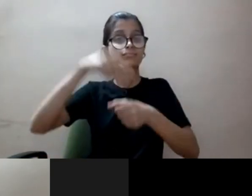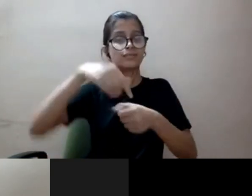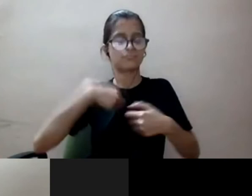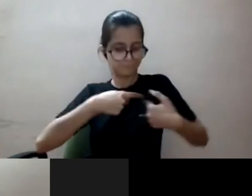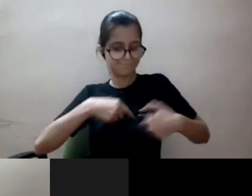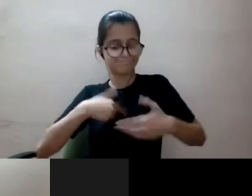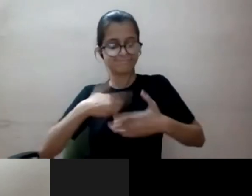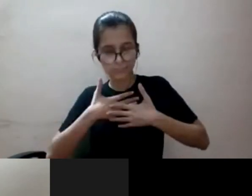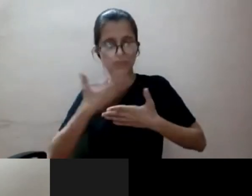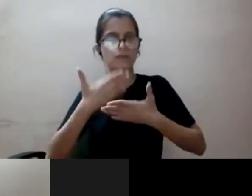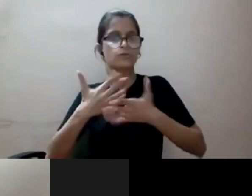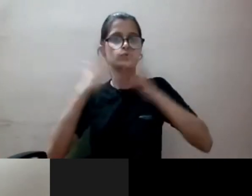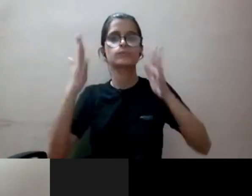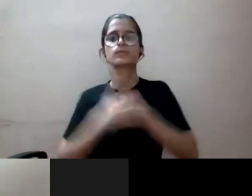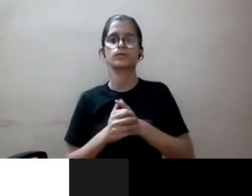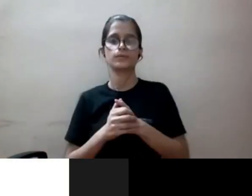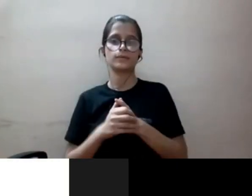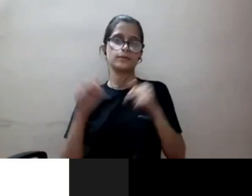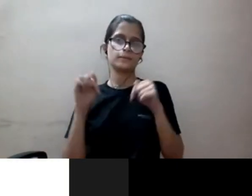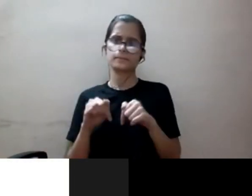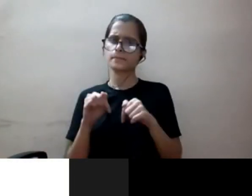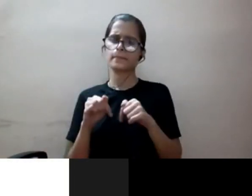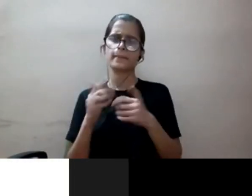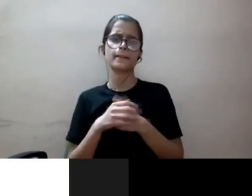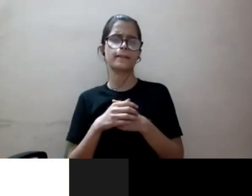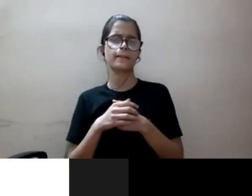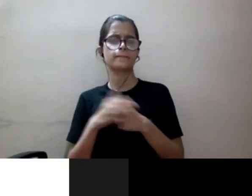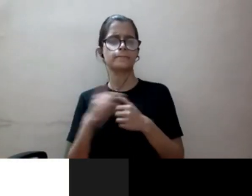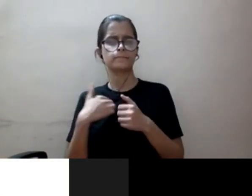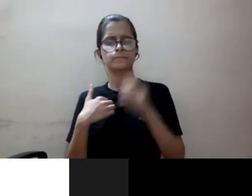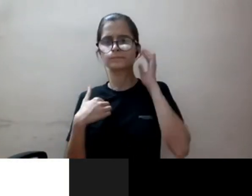so much. Sir, I just want to